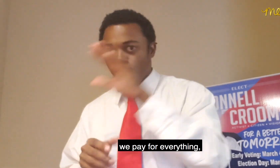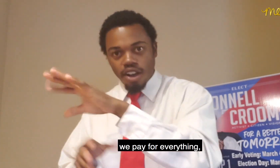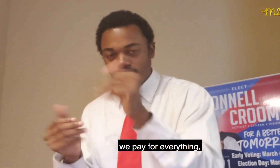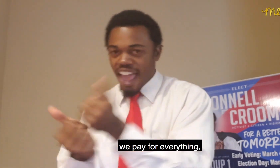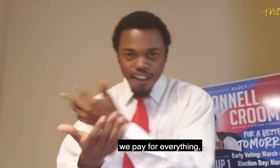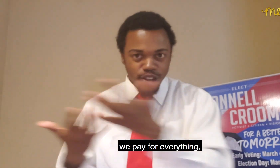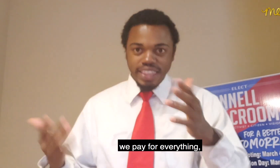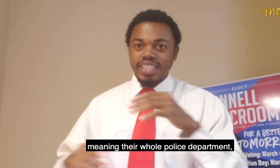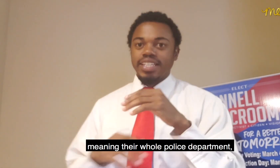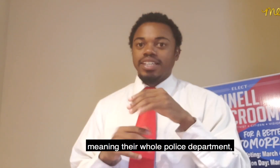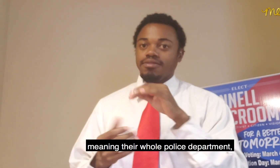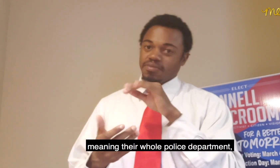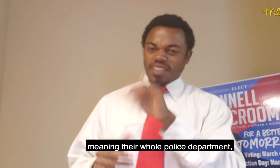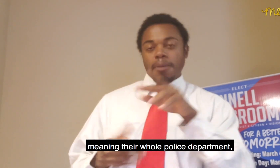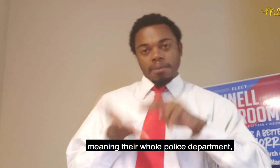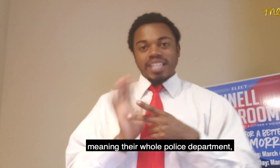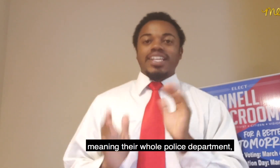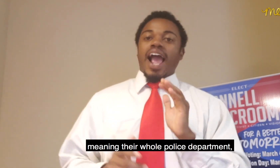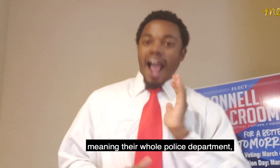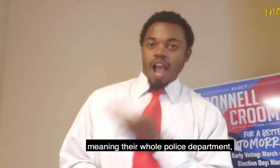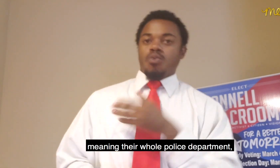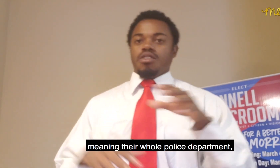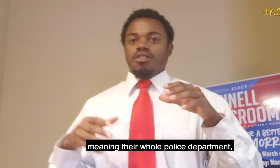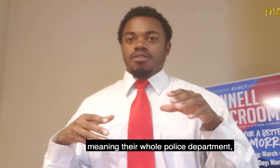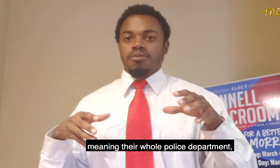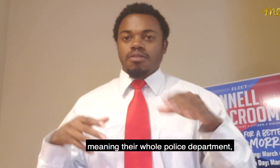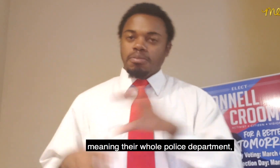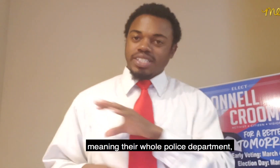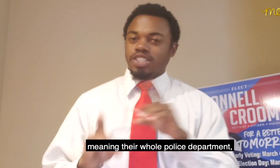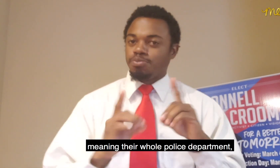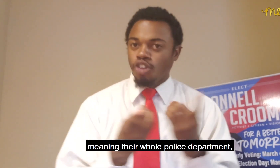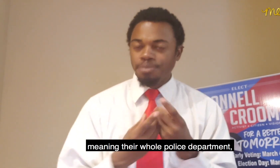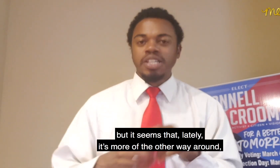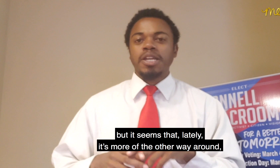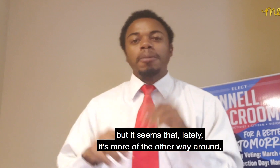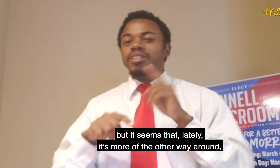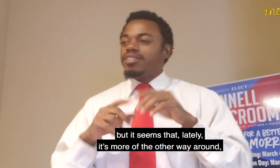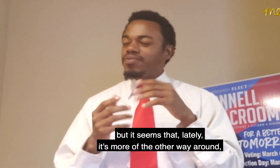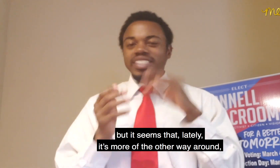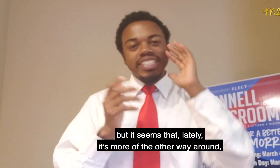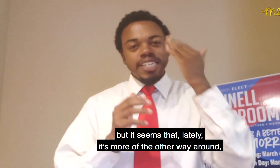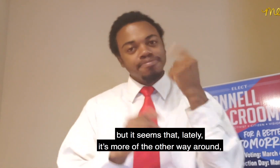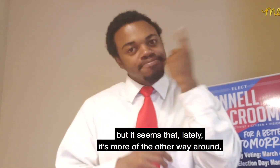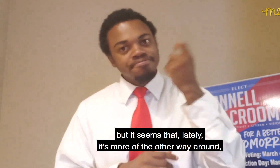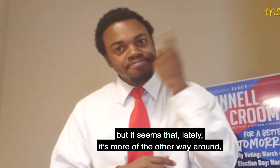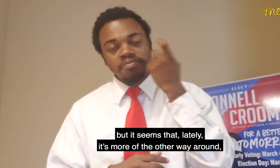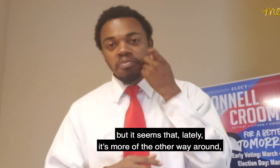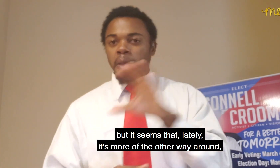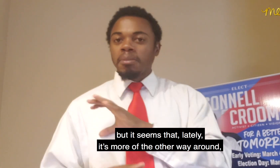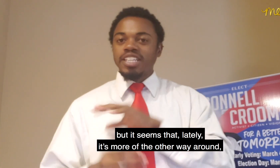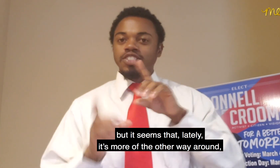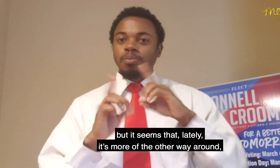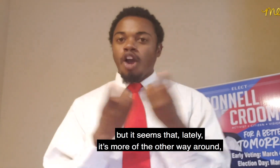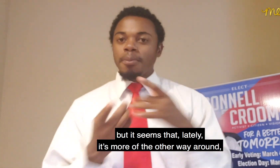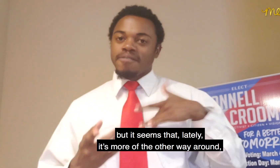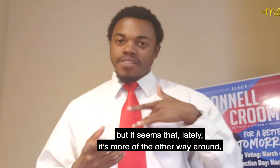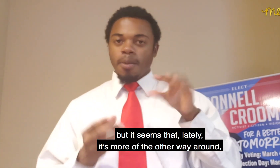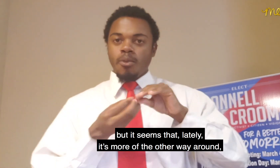We pay for everything, meaning their whole police department. But it seems that lately it's more of the other